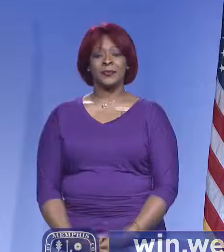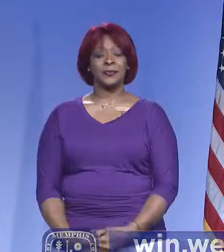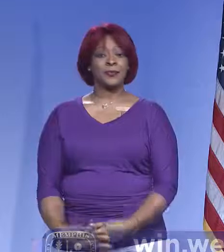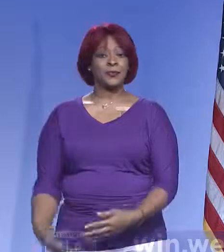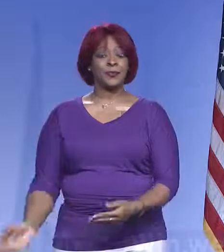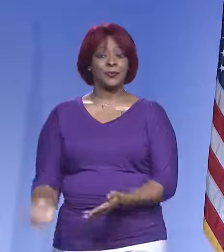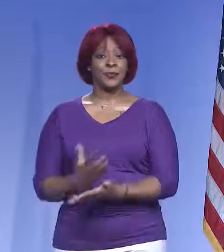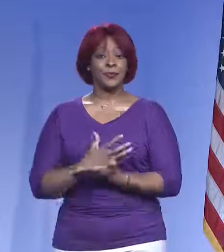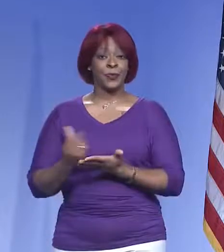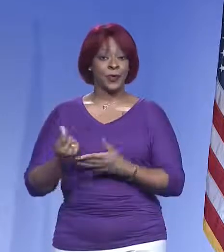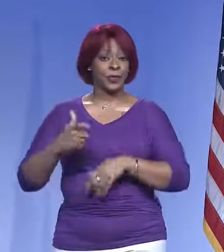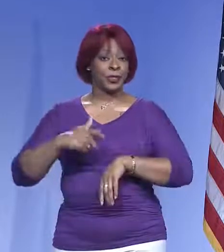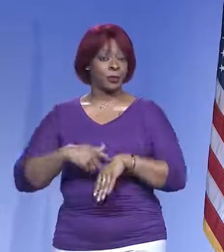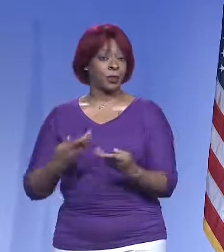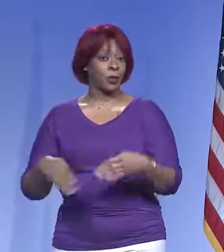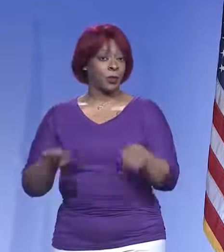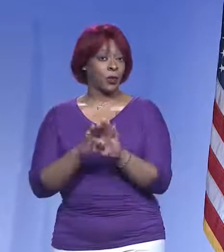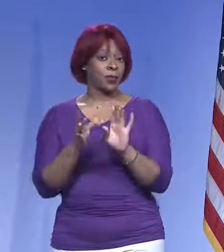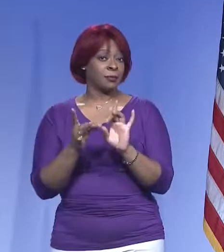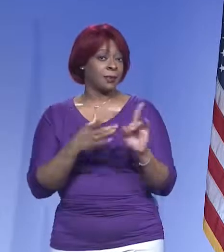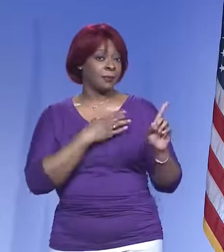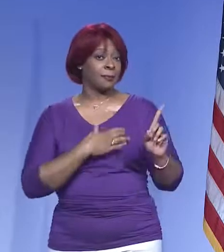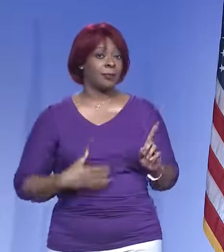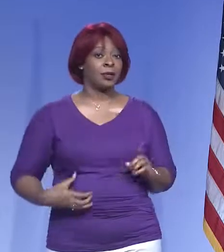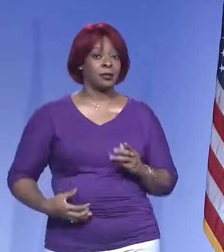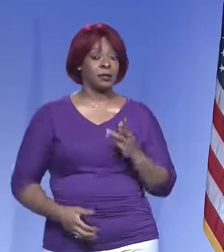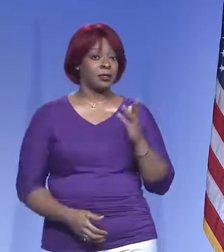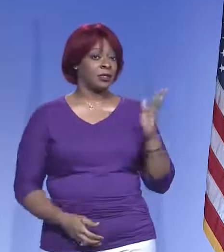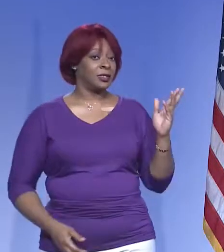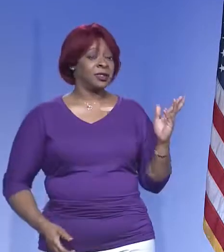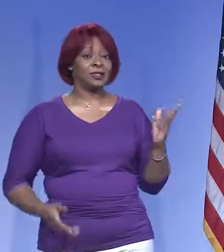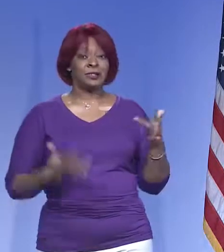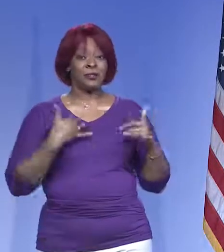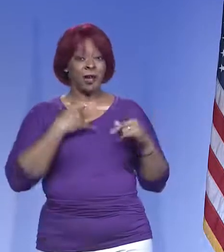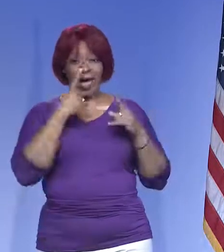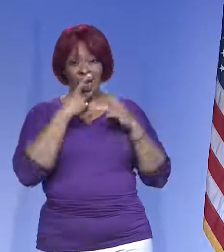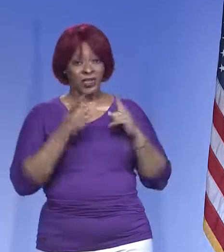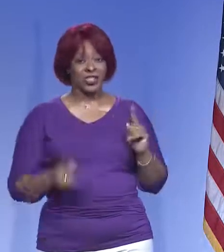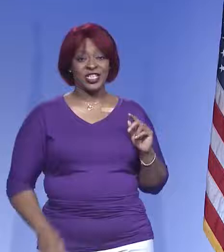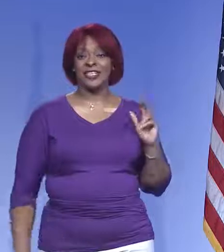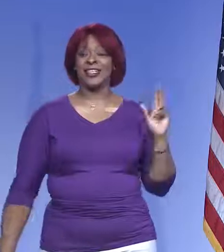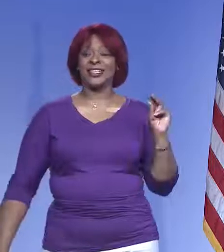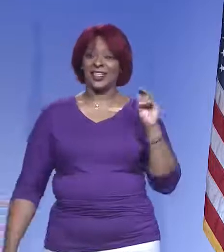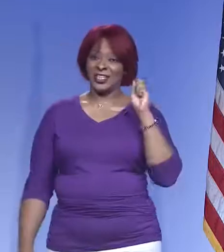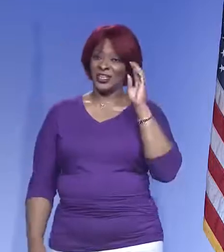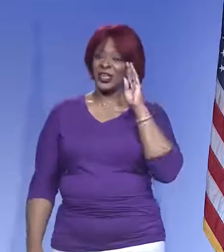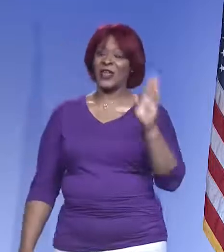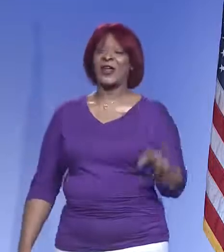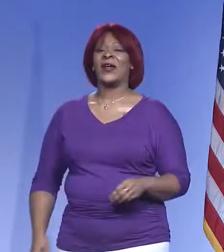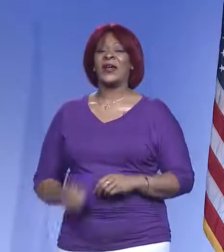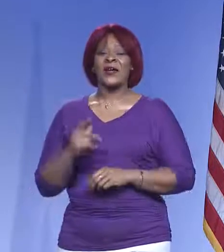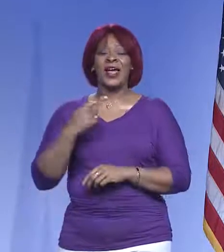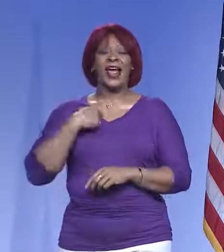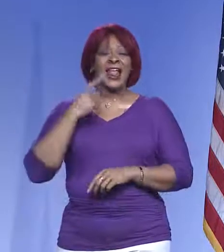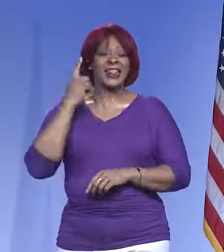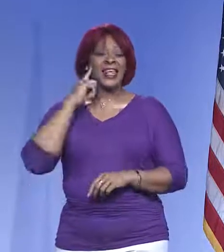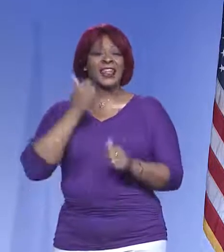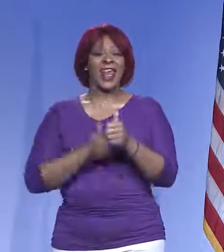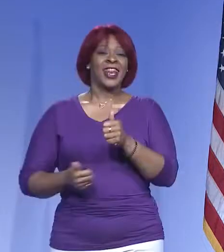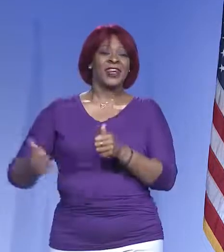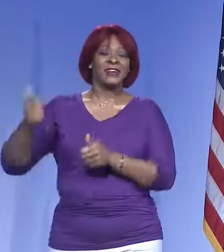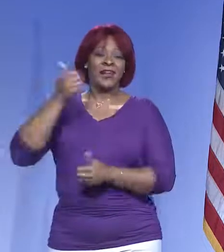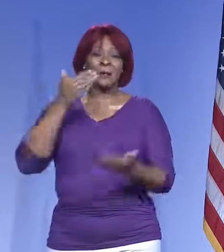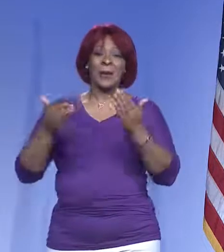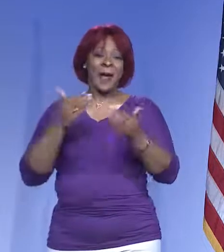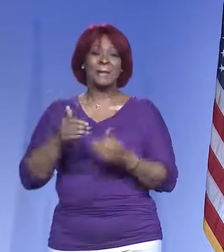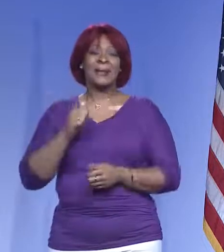there any closing messages today? Anything, Mayor, you'd like to offer? Am I eligible? Yes, sir. Mayor. Well, I think elected officials are